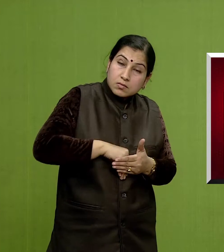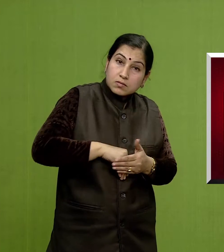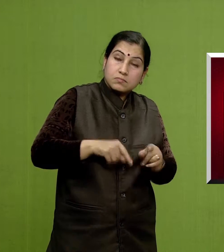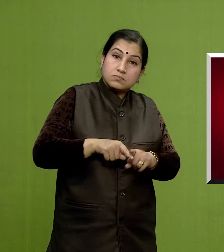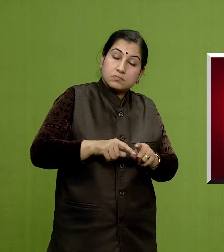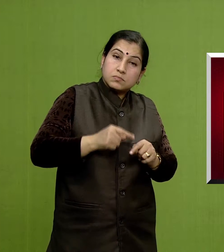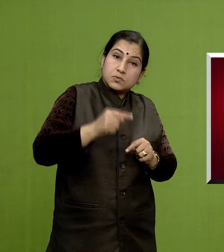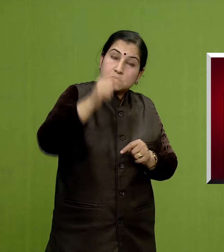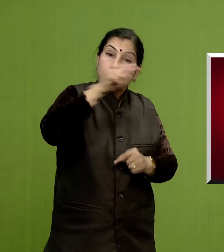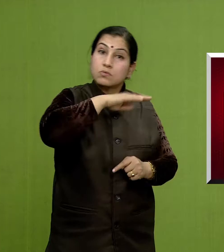of death.